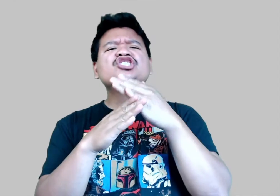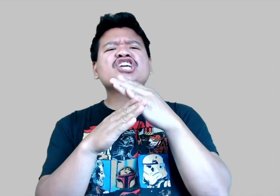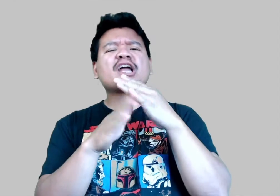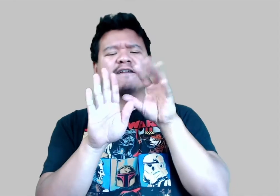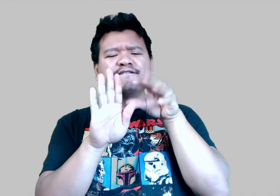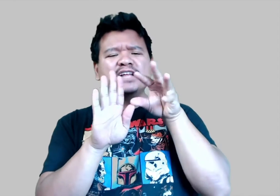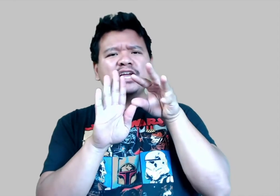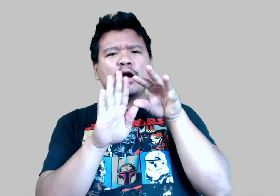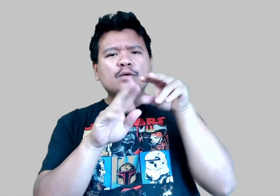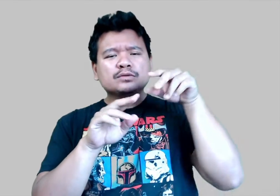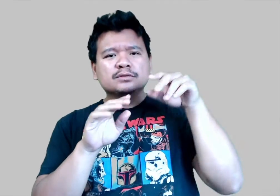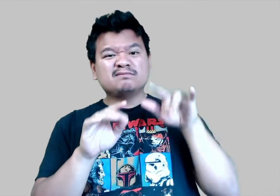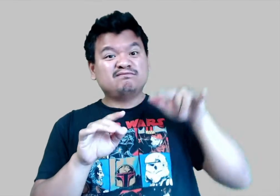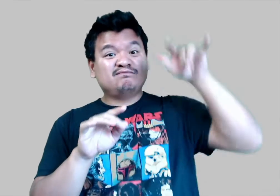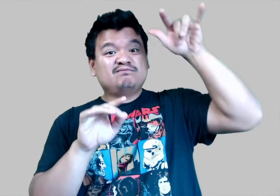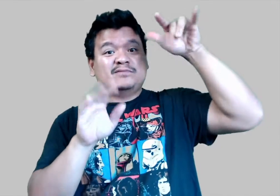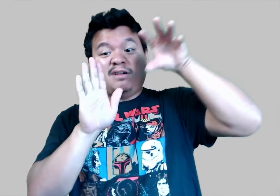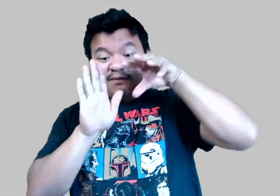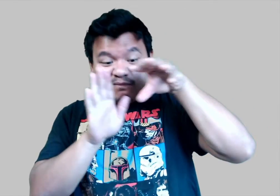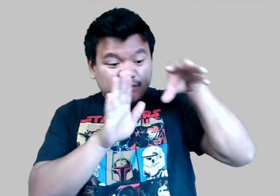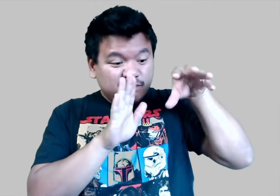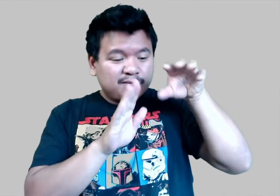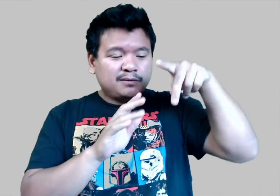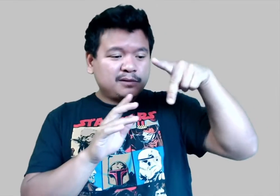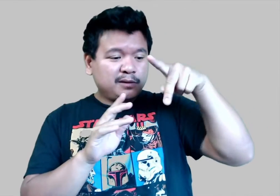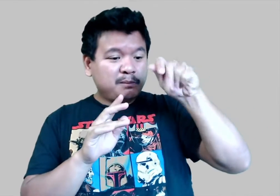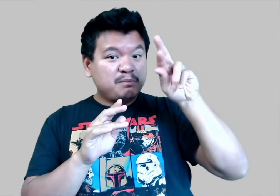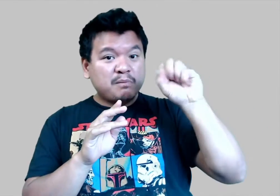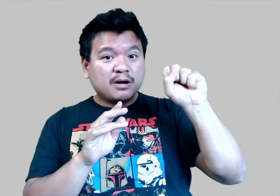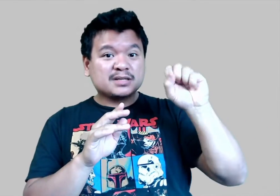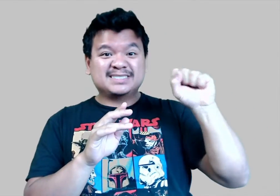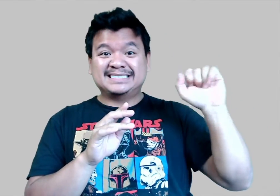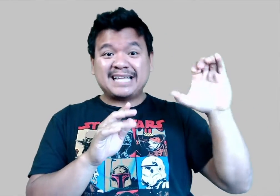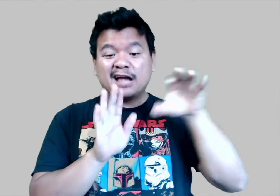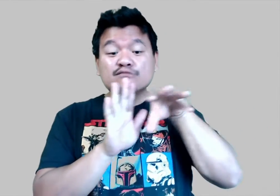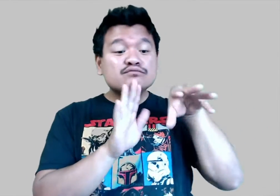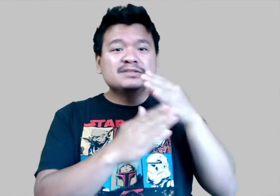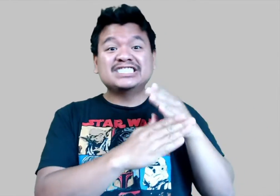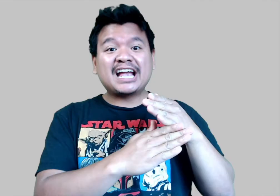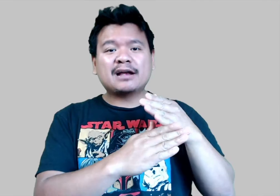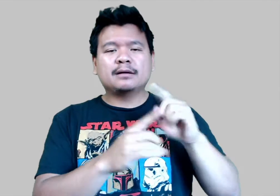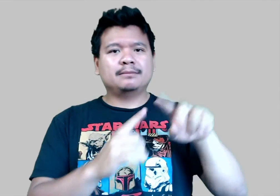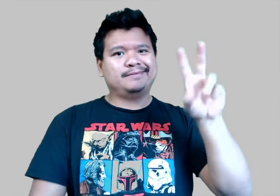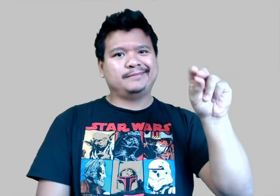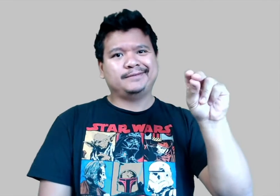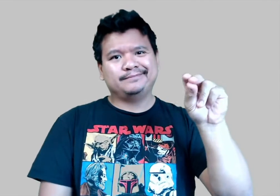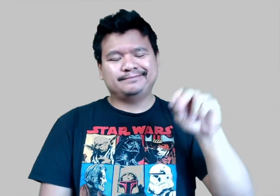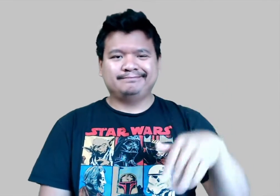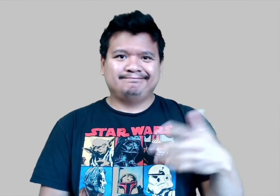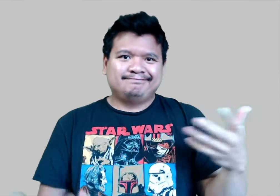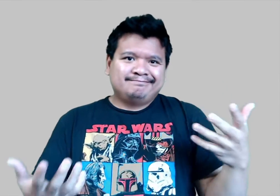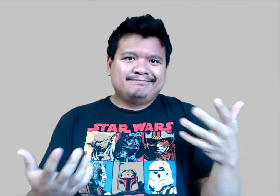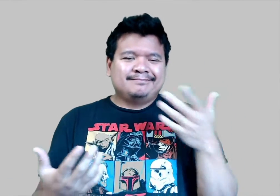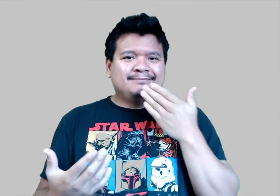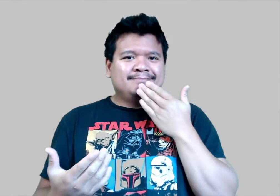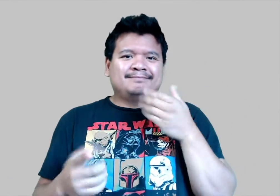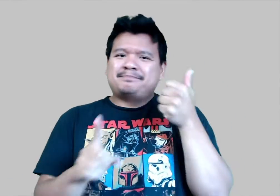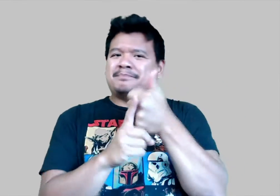parks and cool places in Sacramento, but nope. I ran into some bad luck. So I bought a cheap drone